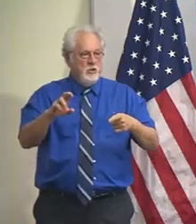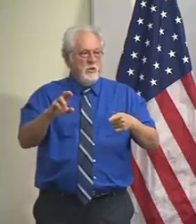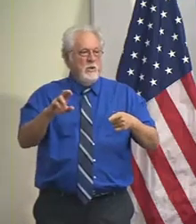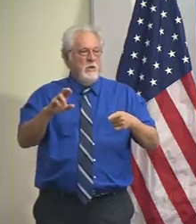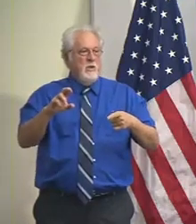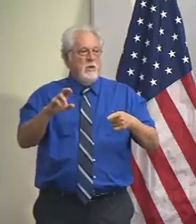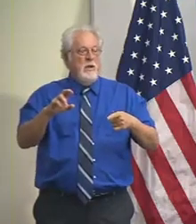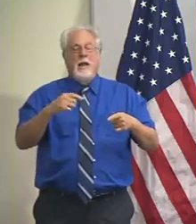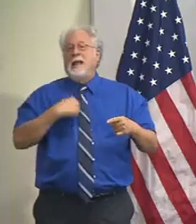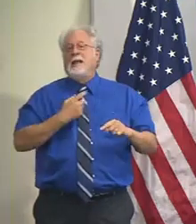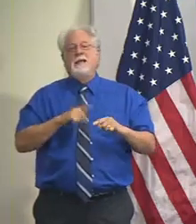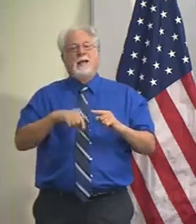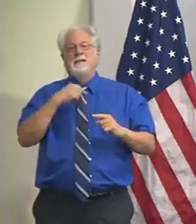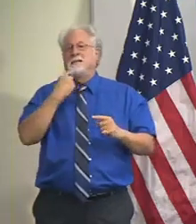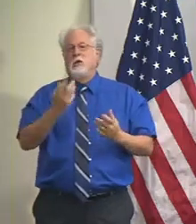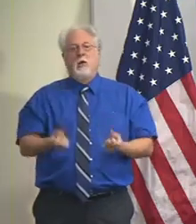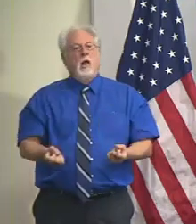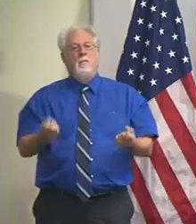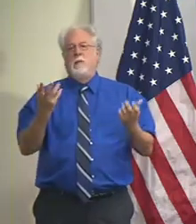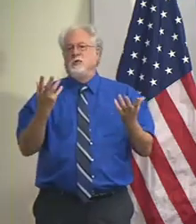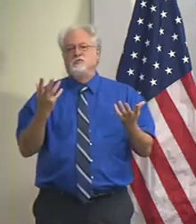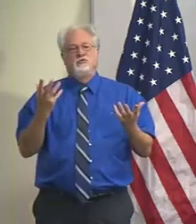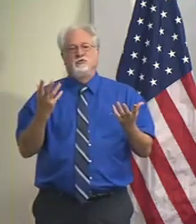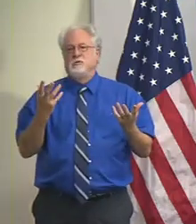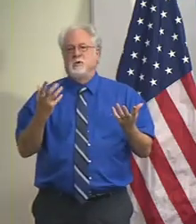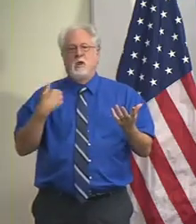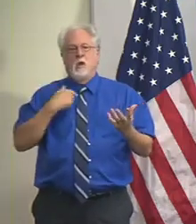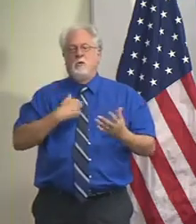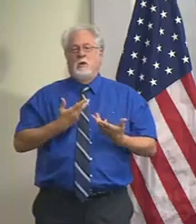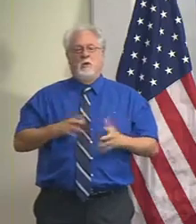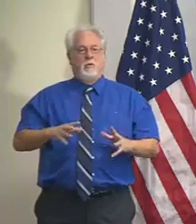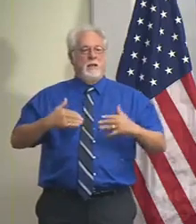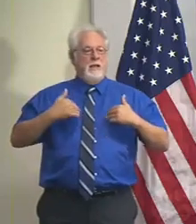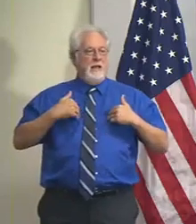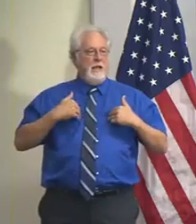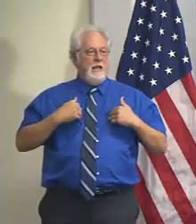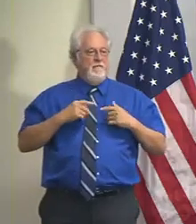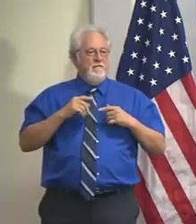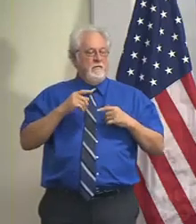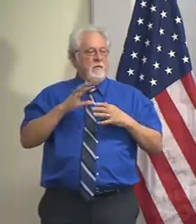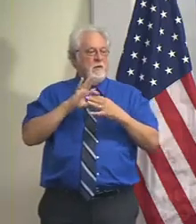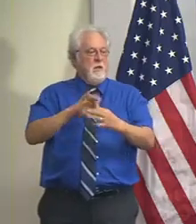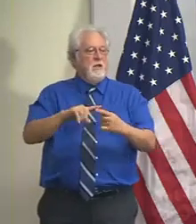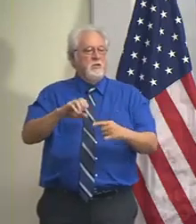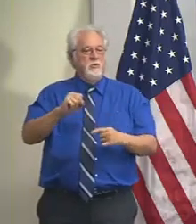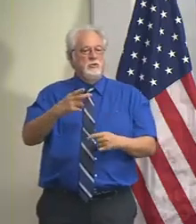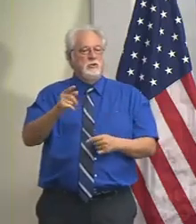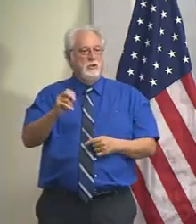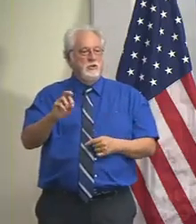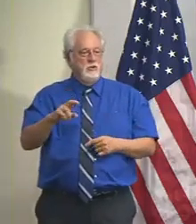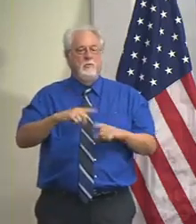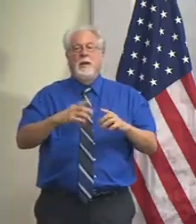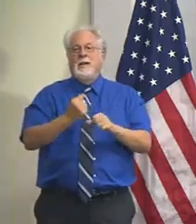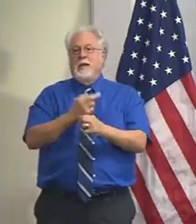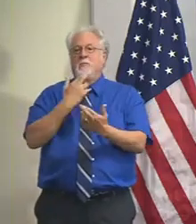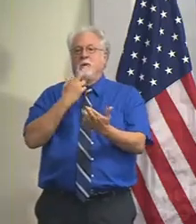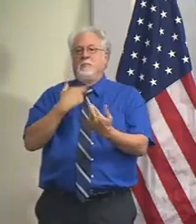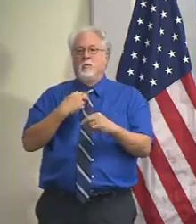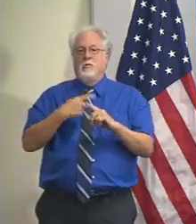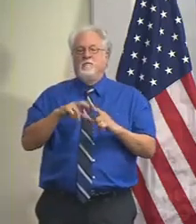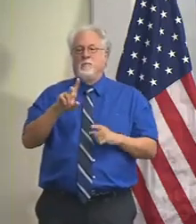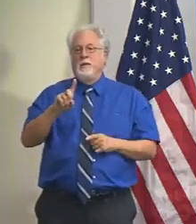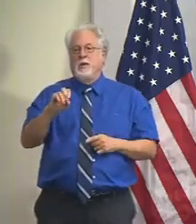now. I cannot tell you how much of the cost that we've incurred thus far is related to sheltering. I will tell you I got a report from the Division